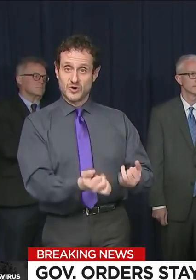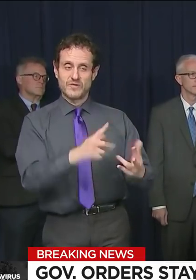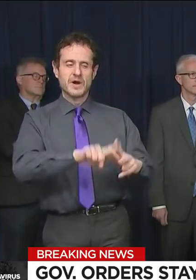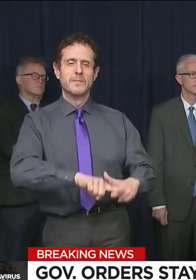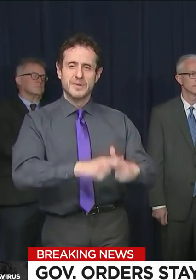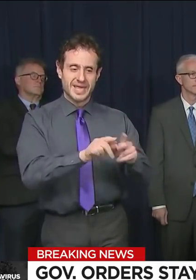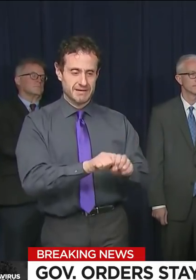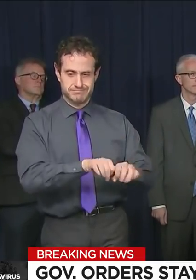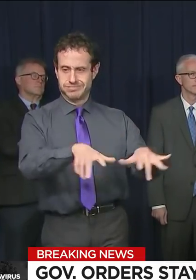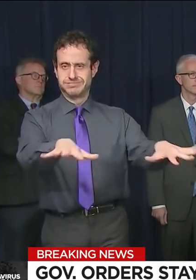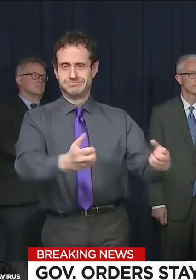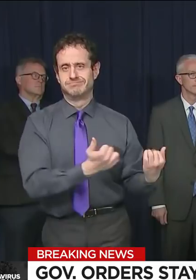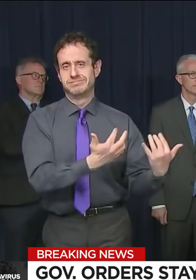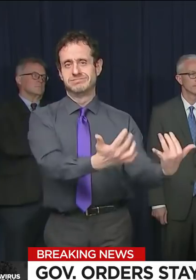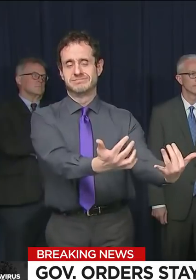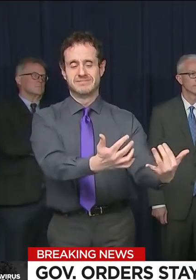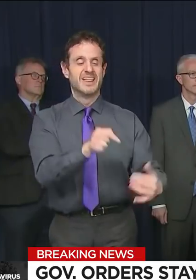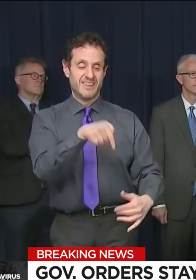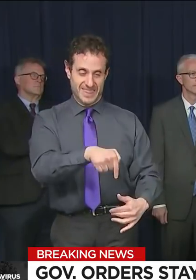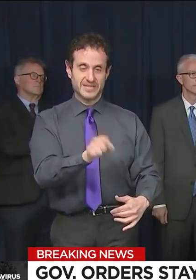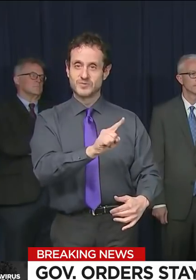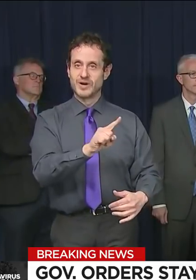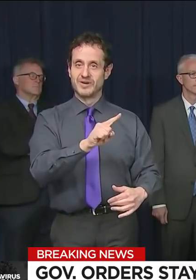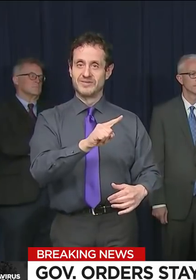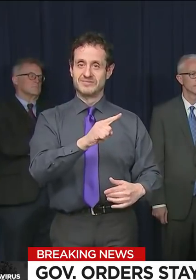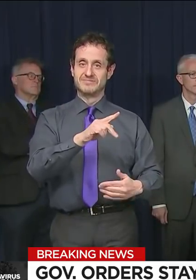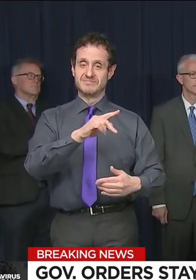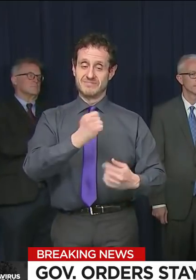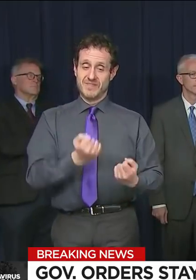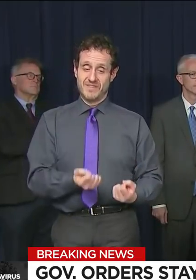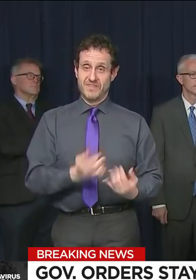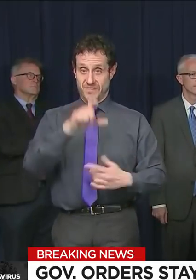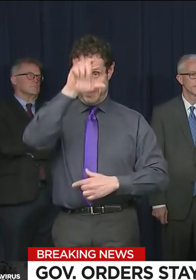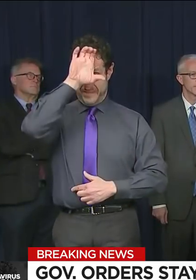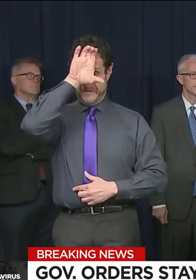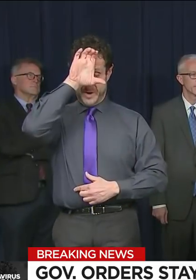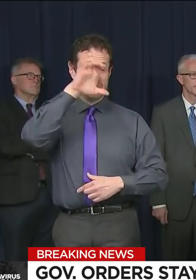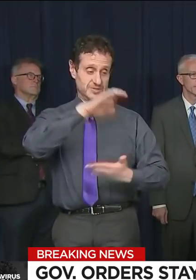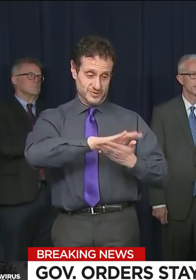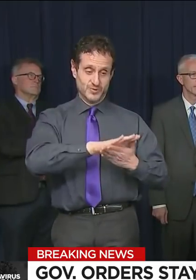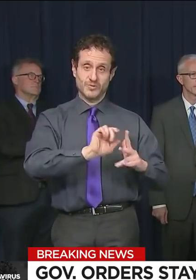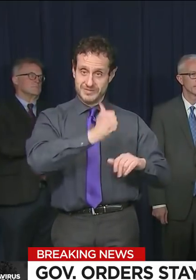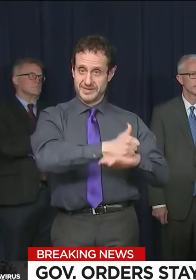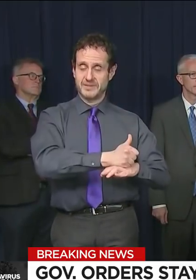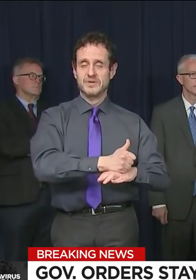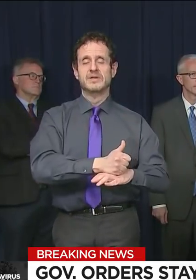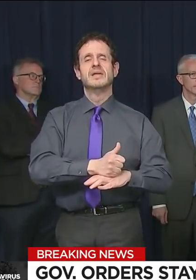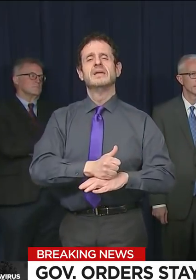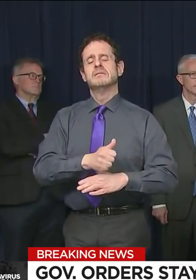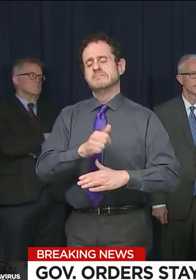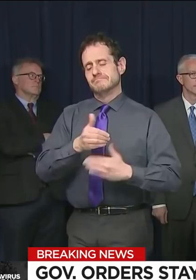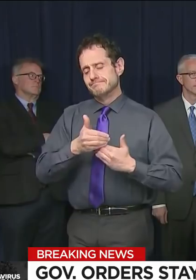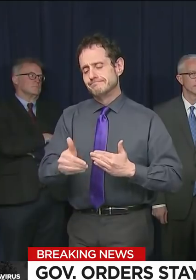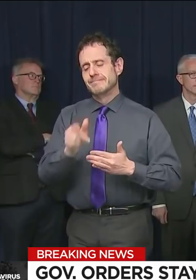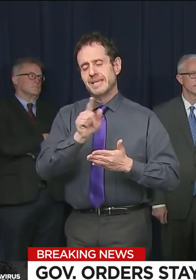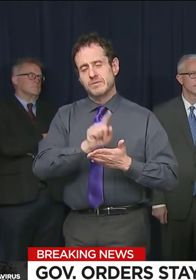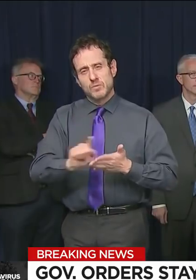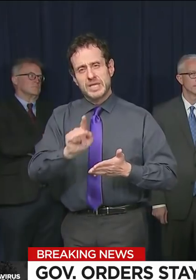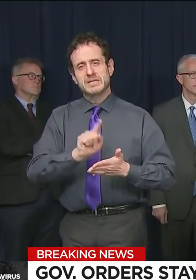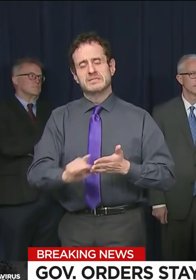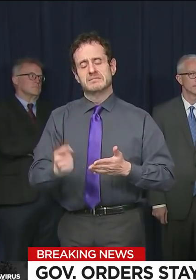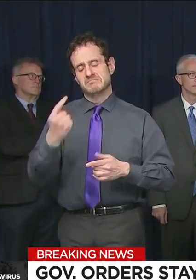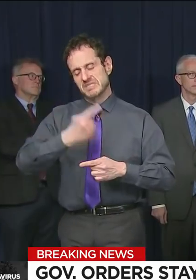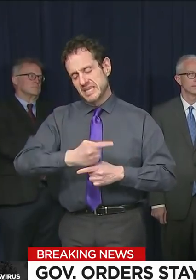burning. In the coming days and weeks, we're going to expand testing in Illinois to figure out